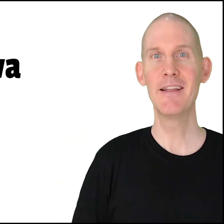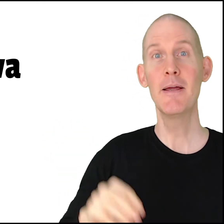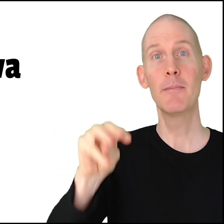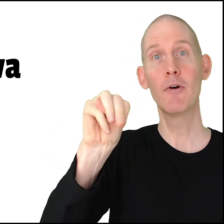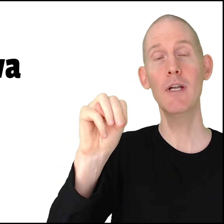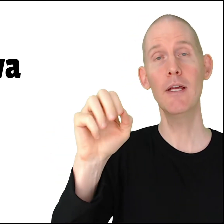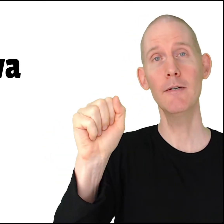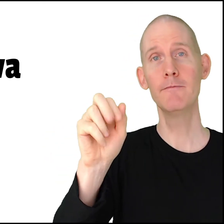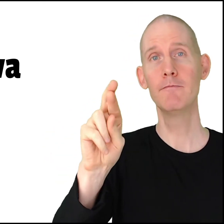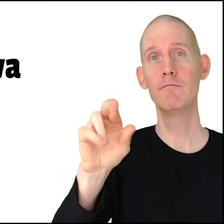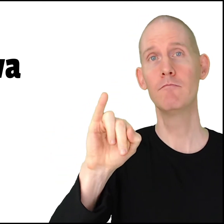Maria